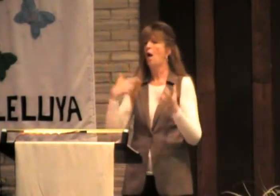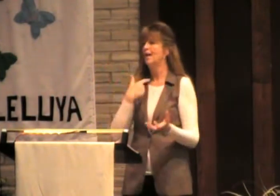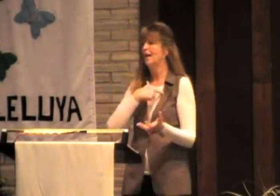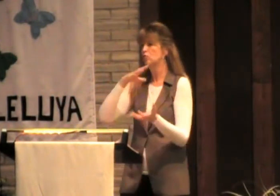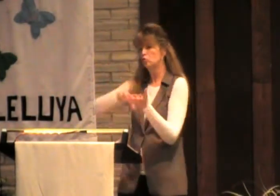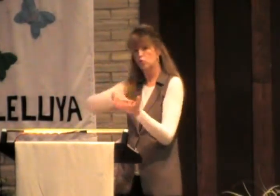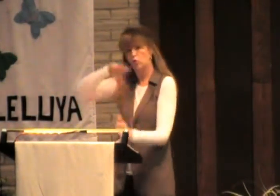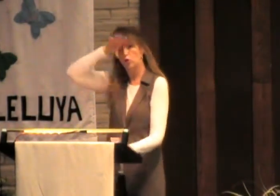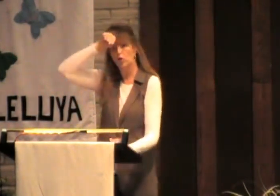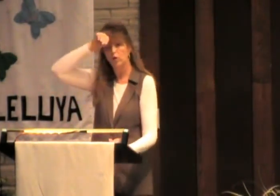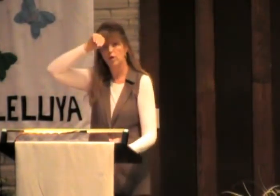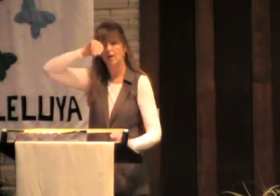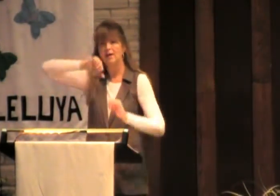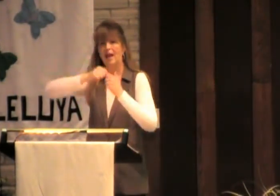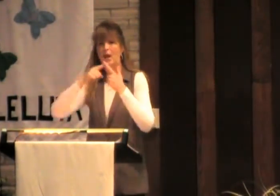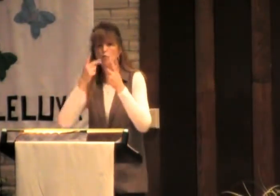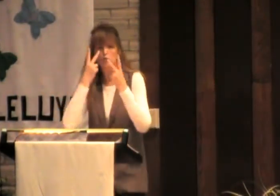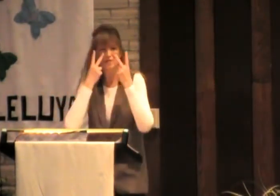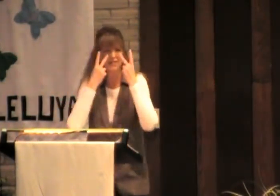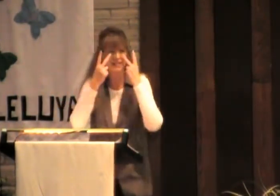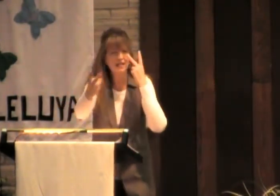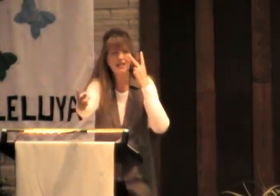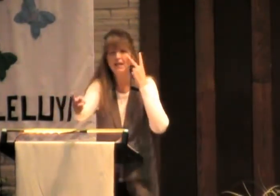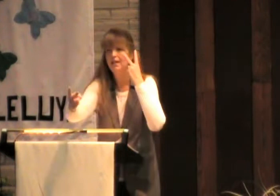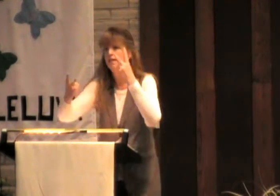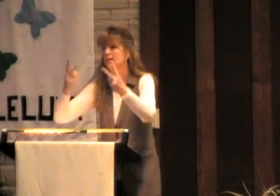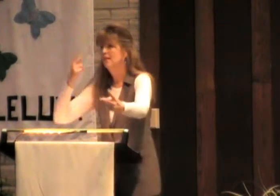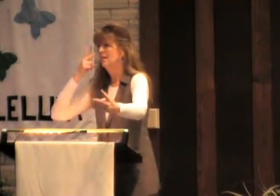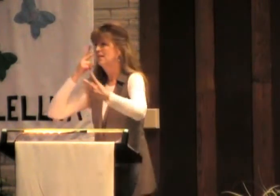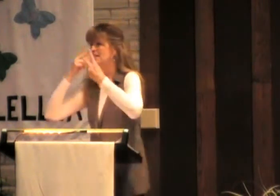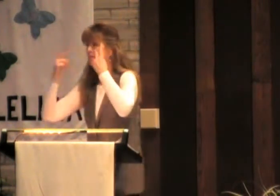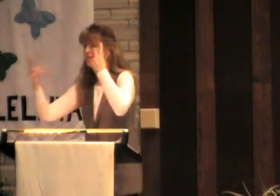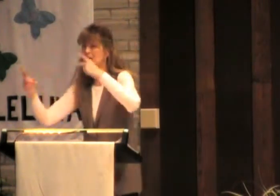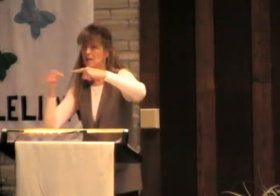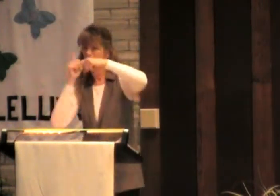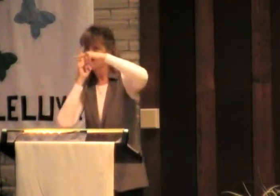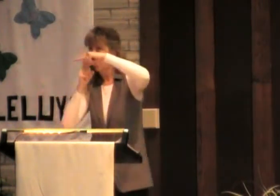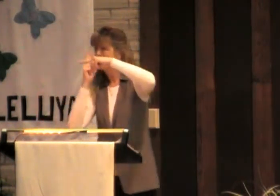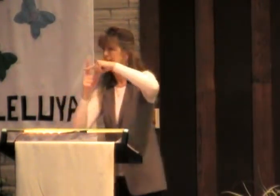But I want us to learn how to see